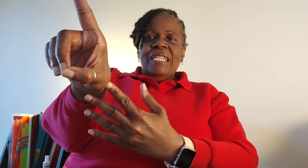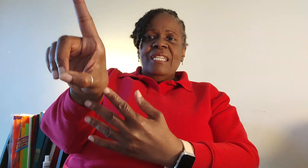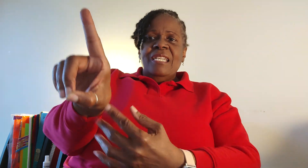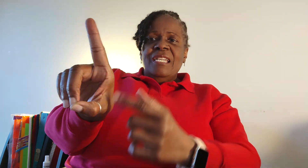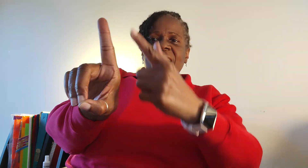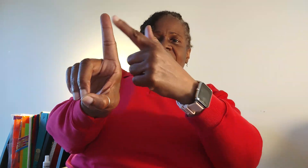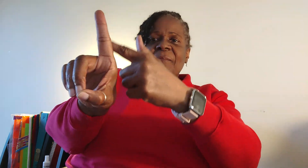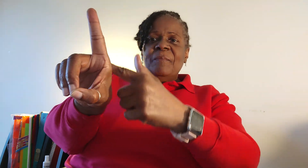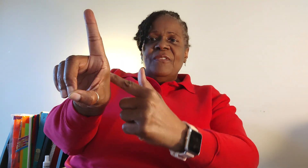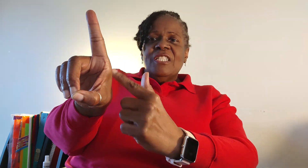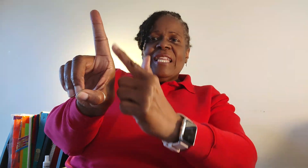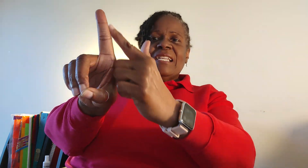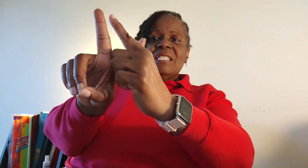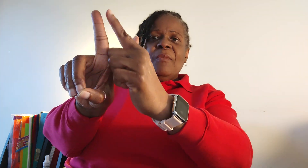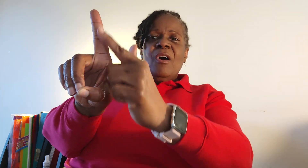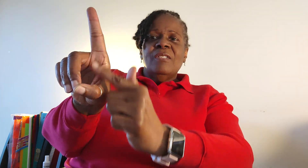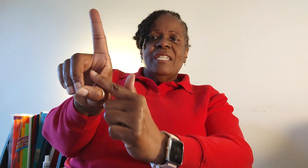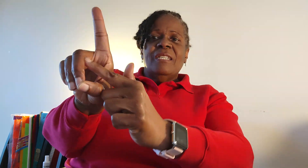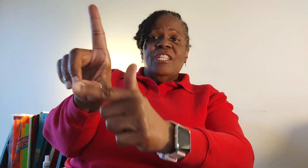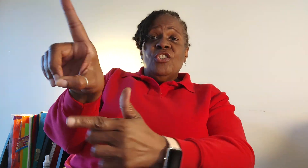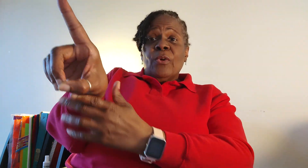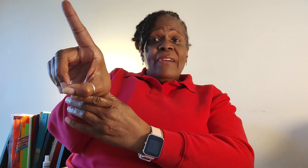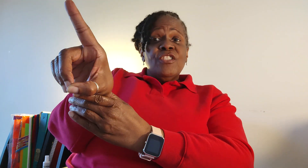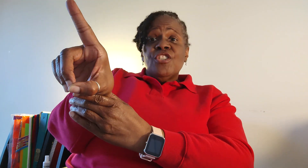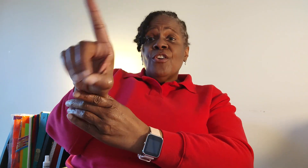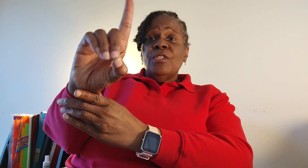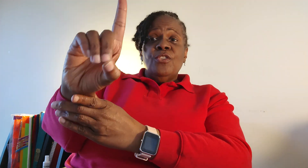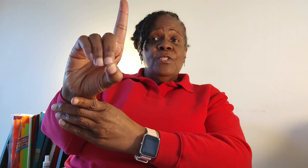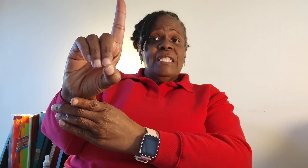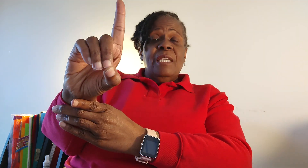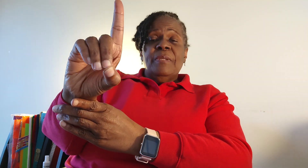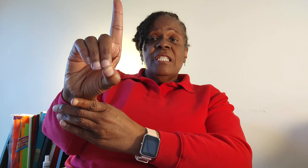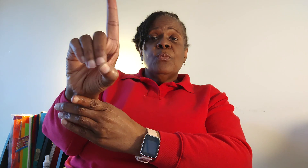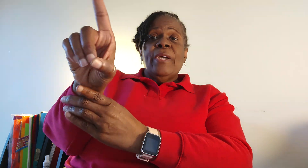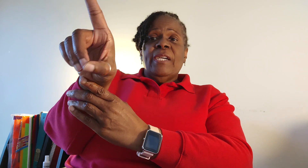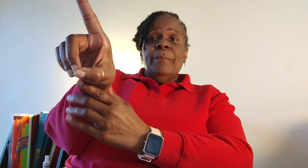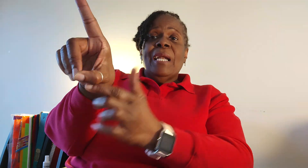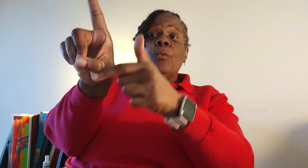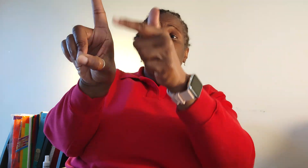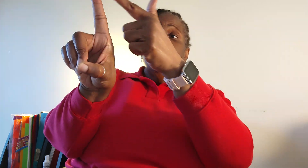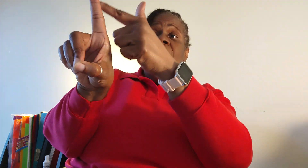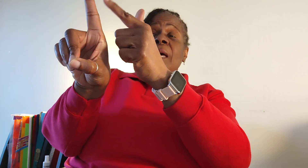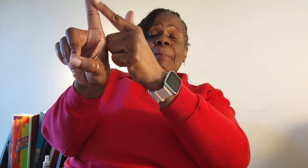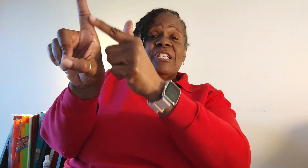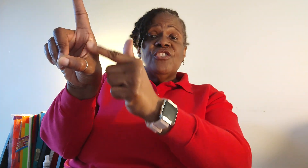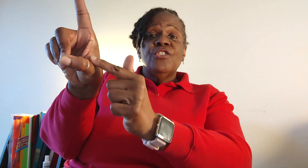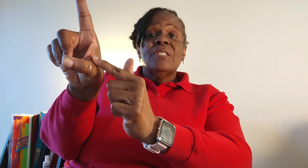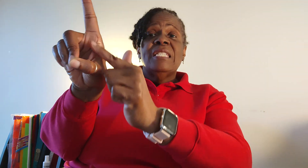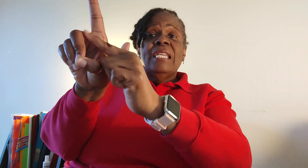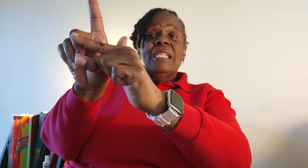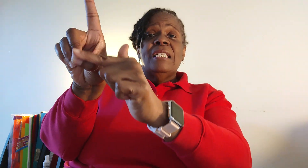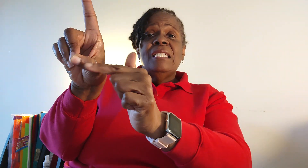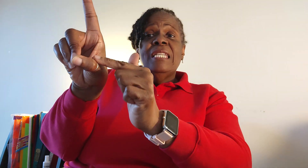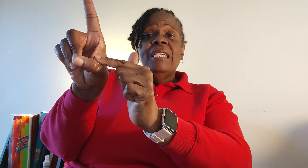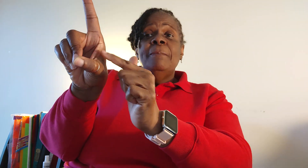D, just like a small D. You don't have to turn it. You just keep it this way, okay? But I want to make sure you're seeing it. D,